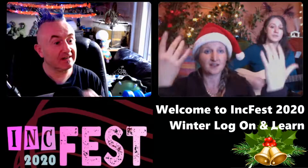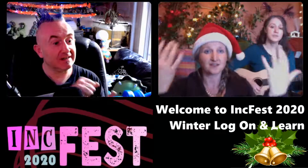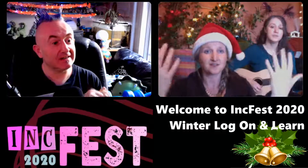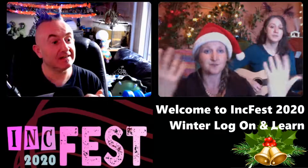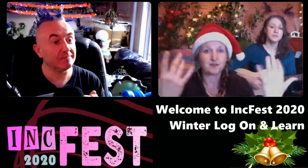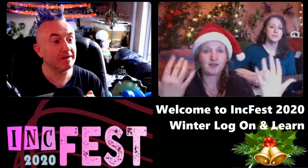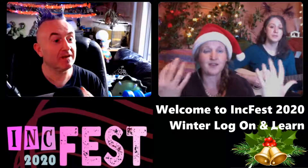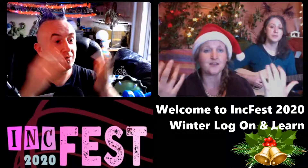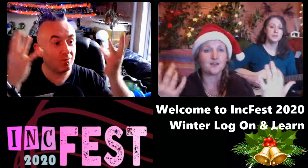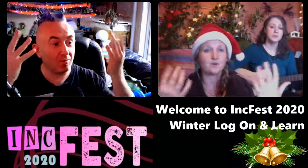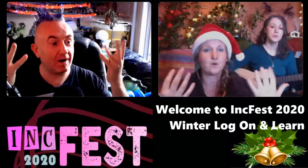Christmases be